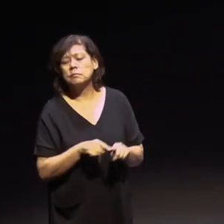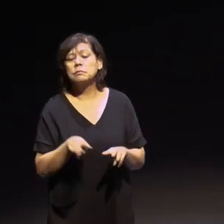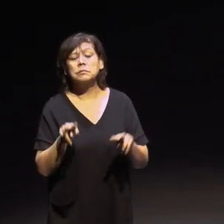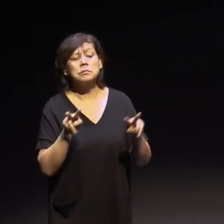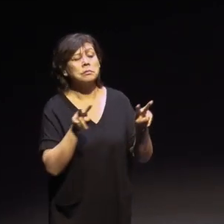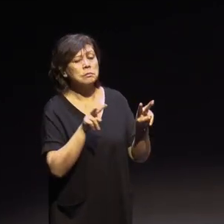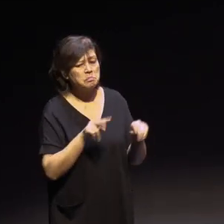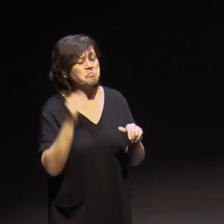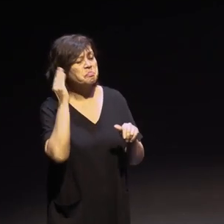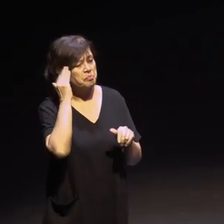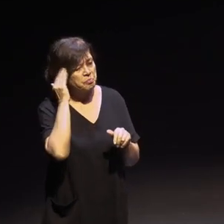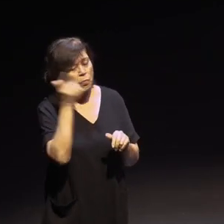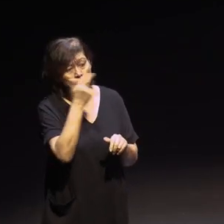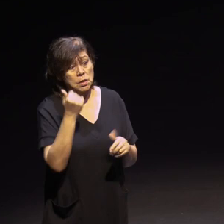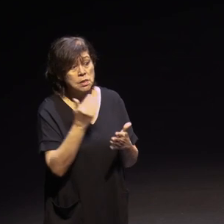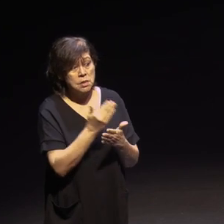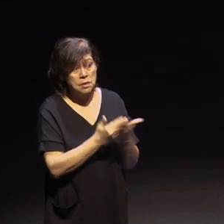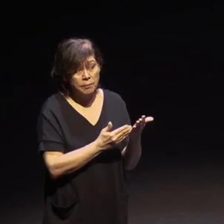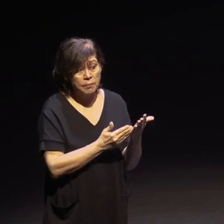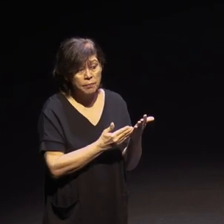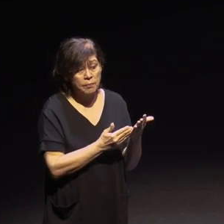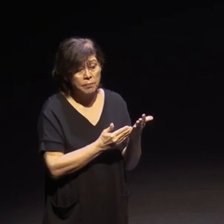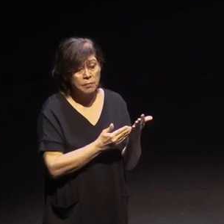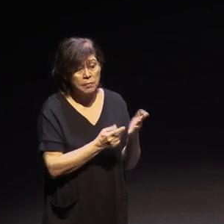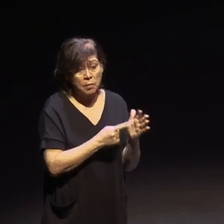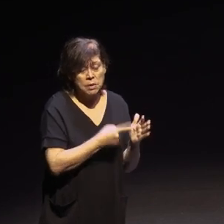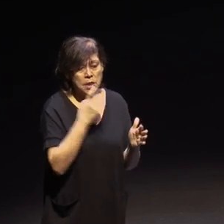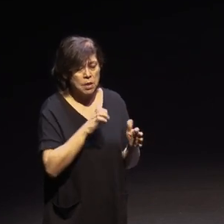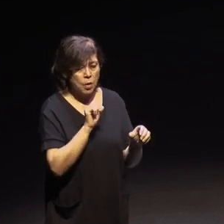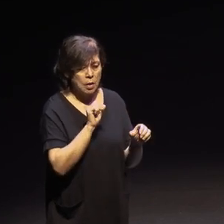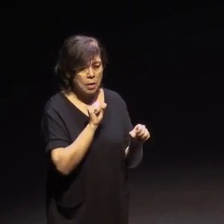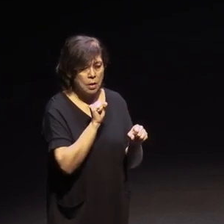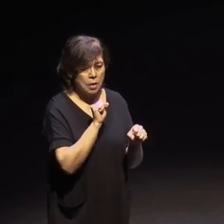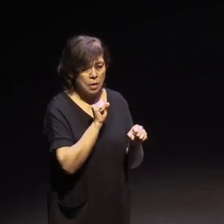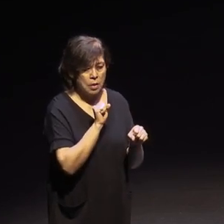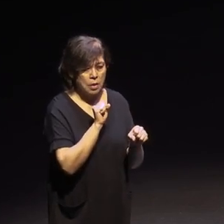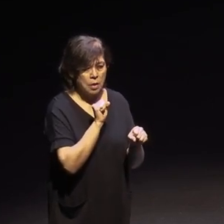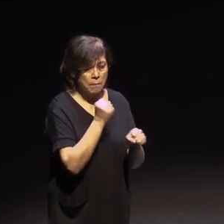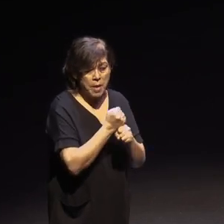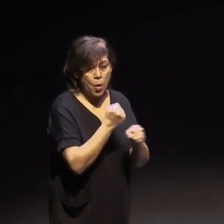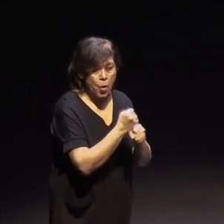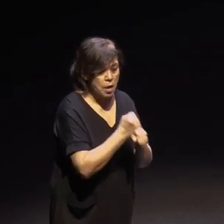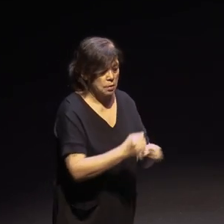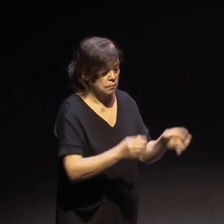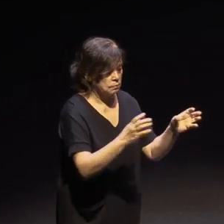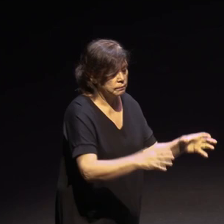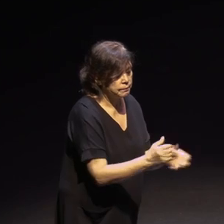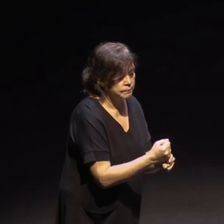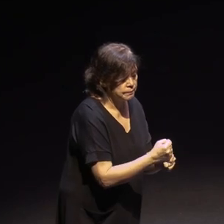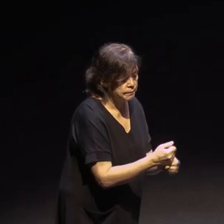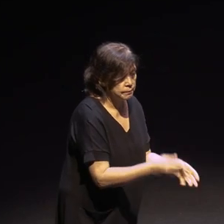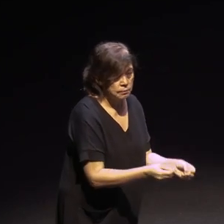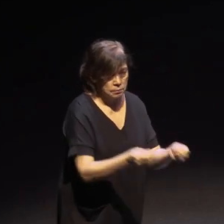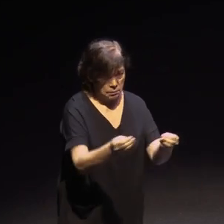some other things was, you know, he was making work separately, silently, and then asking Katie to put his work on the wall,